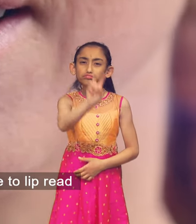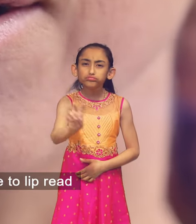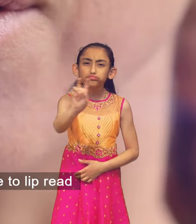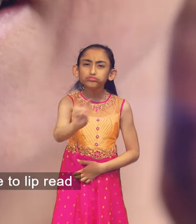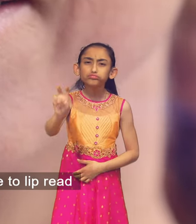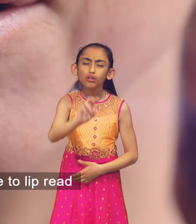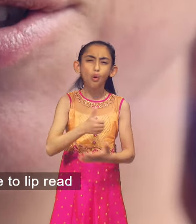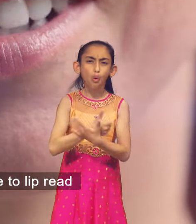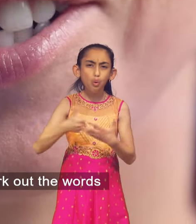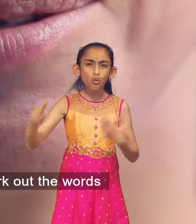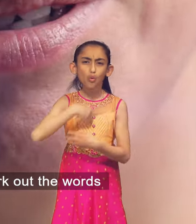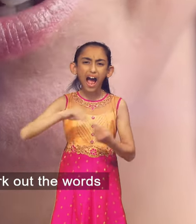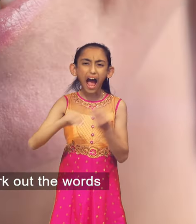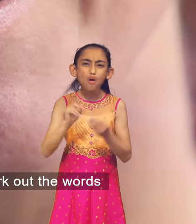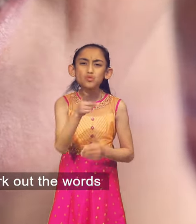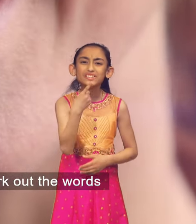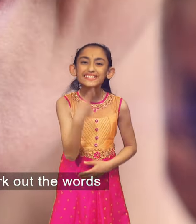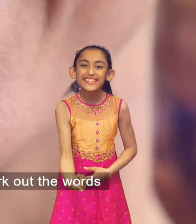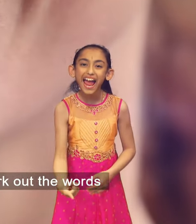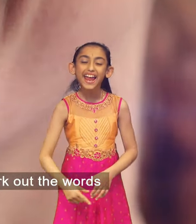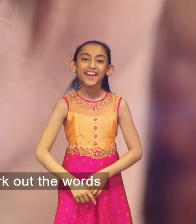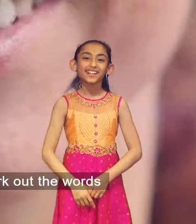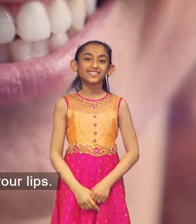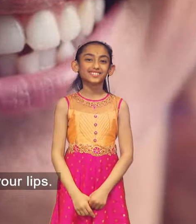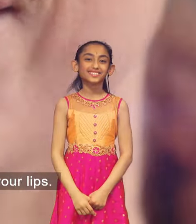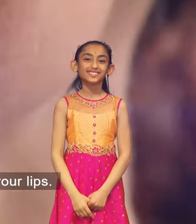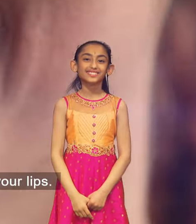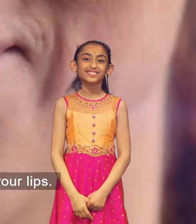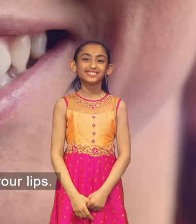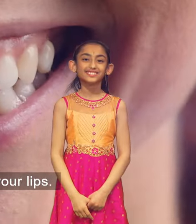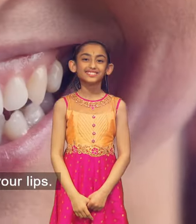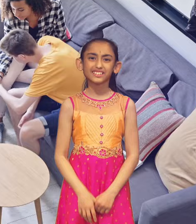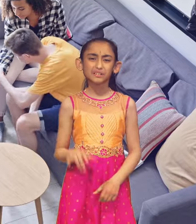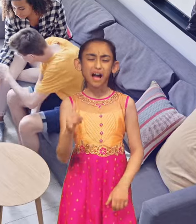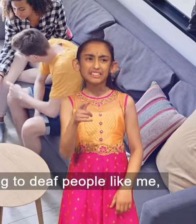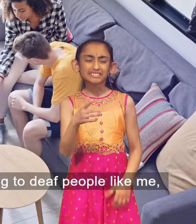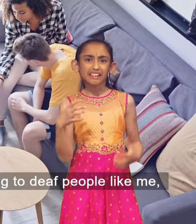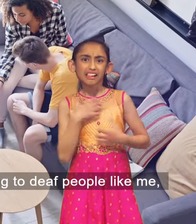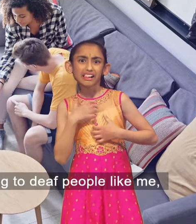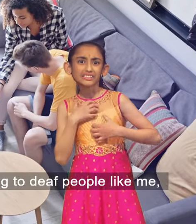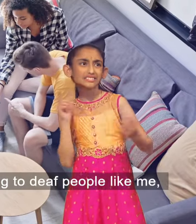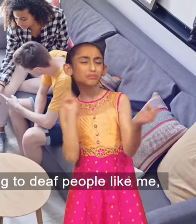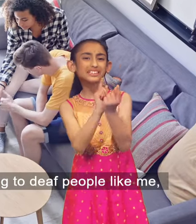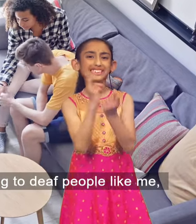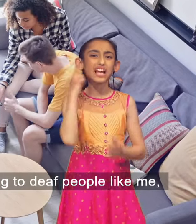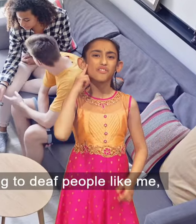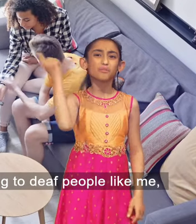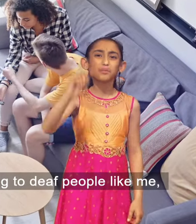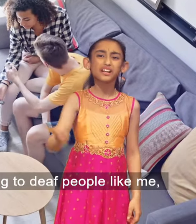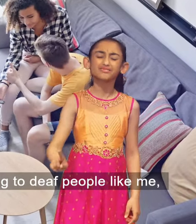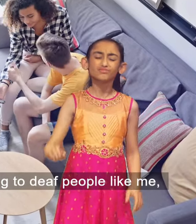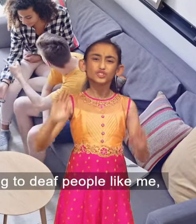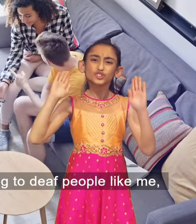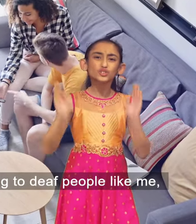us are able to lip read. Which means we usually work out the words just from looking at your lips. You may feel a bit scared about